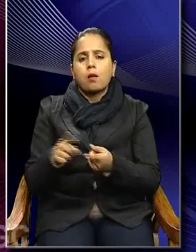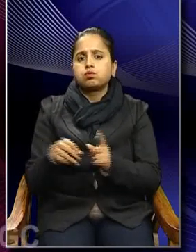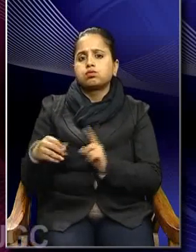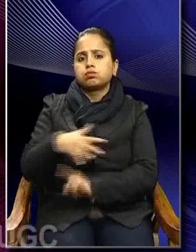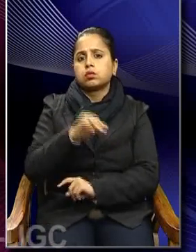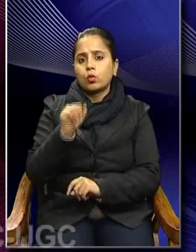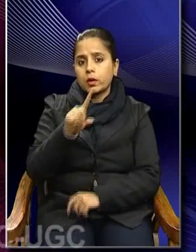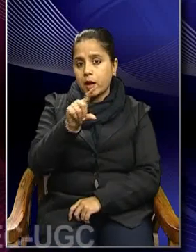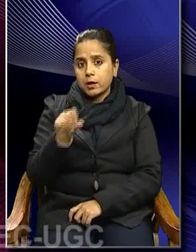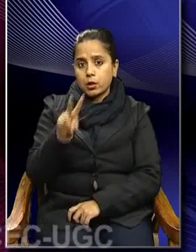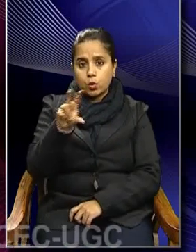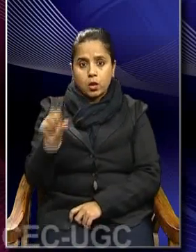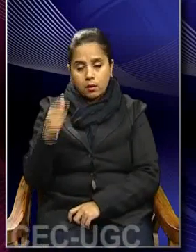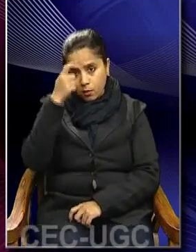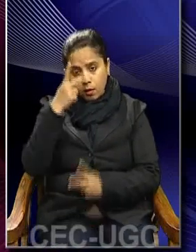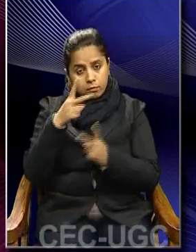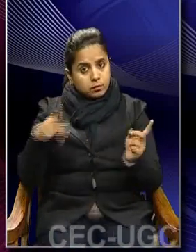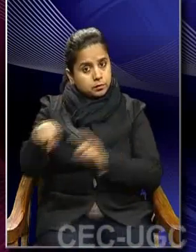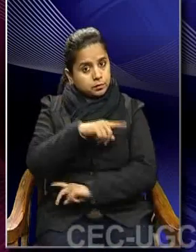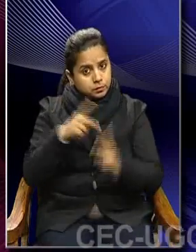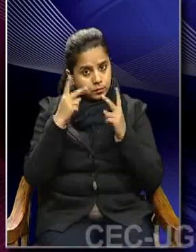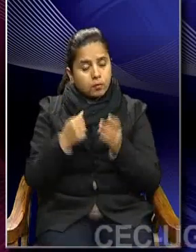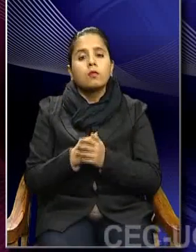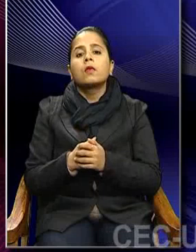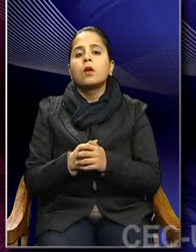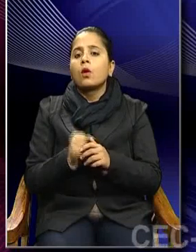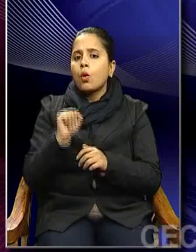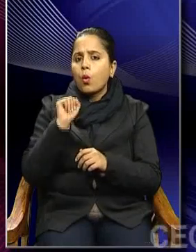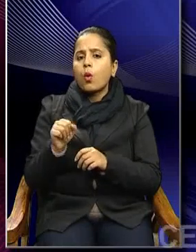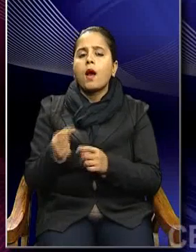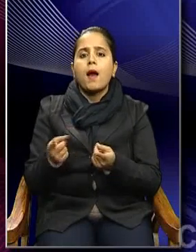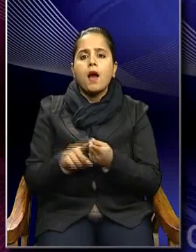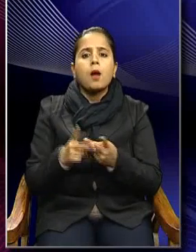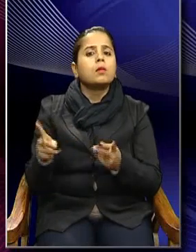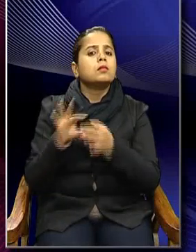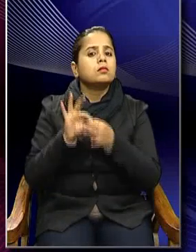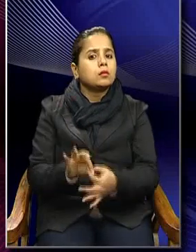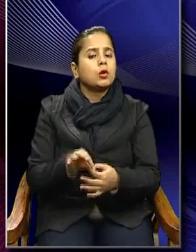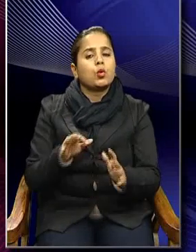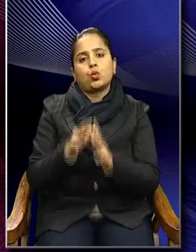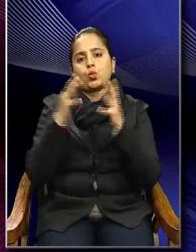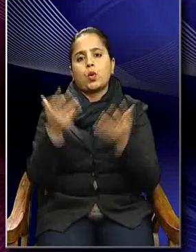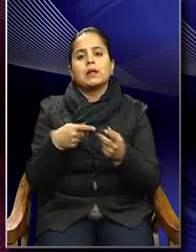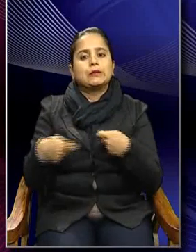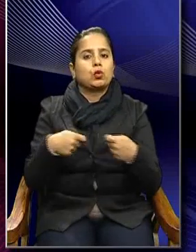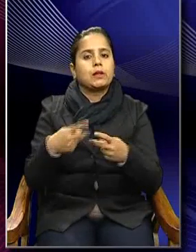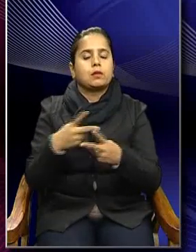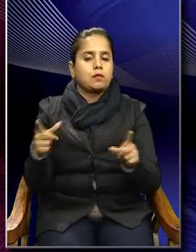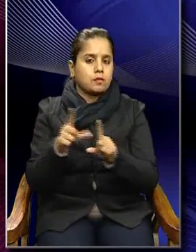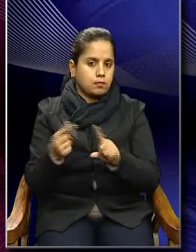by 1929, particularly on account of its insularity with the world trade.